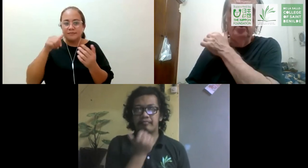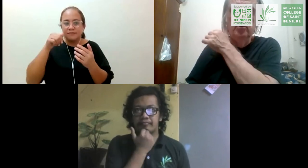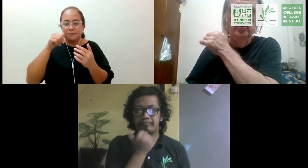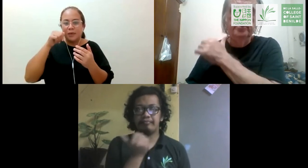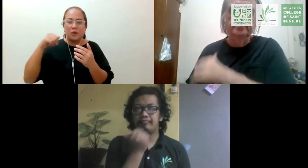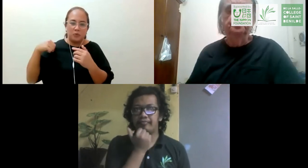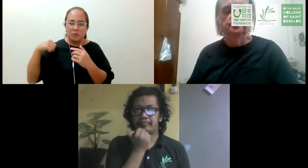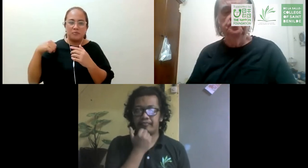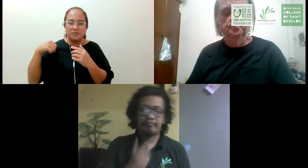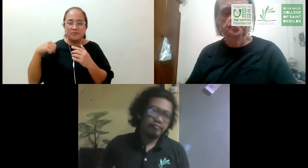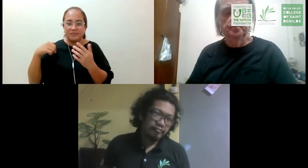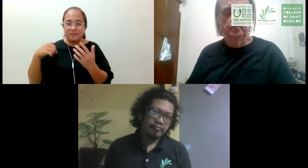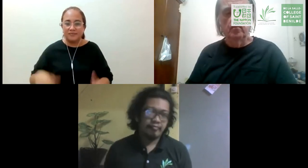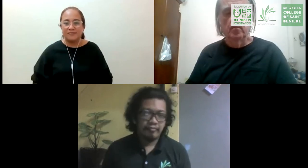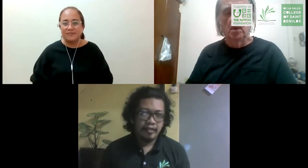backward movements.